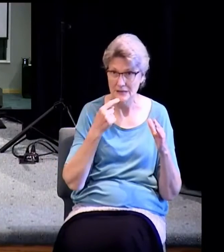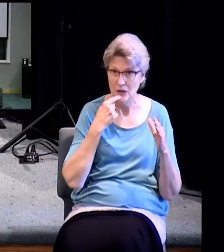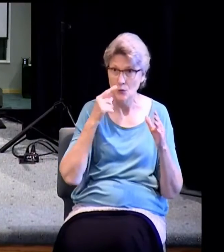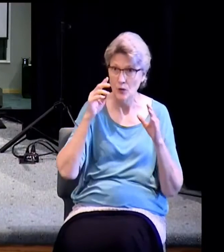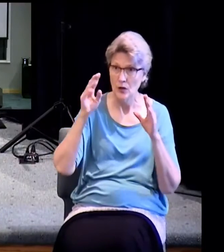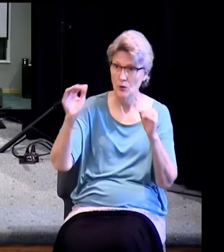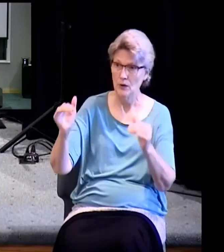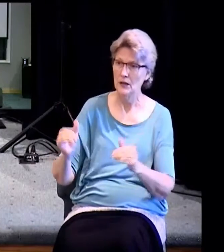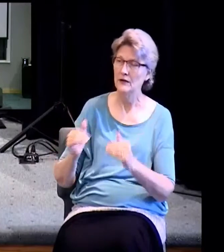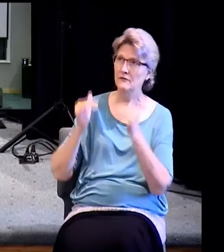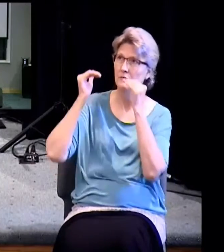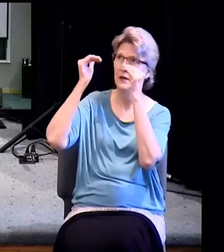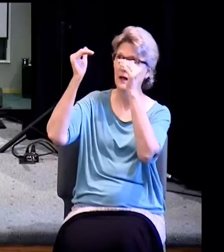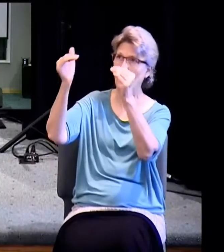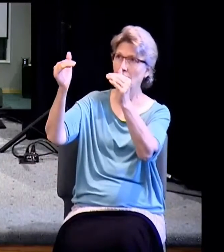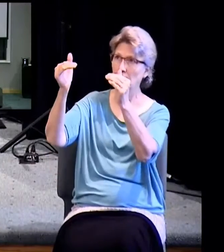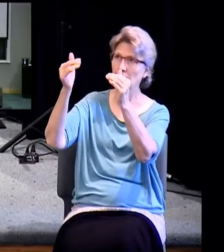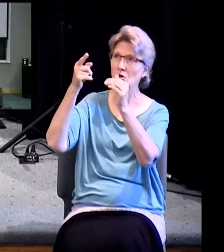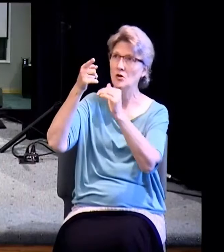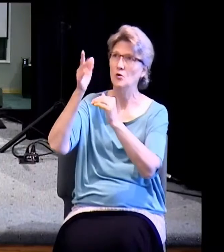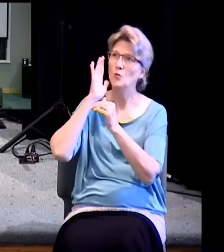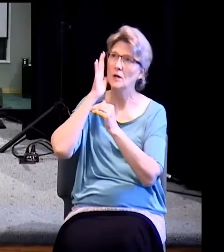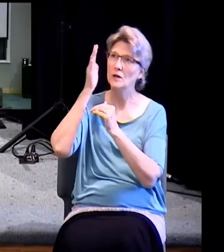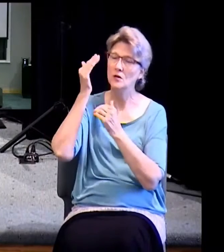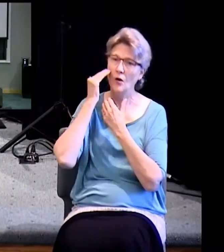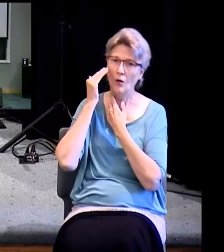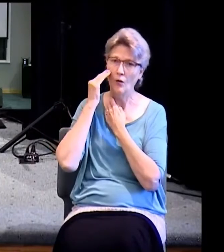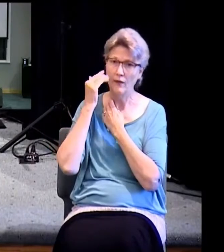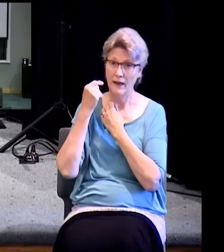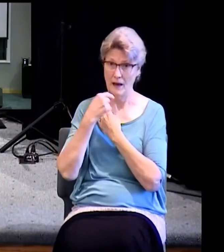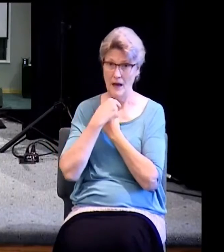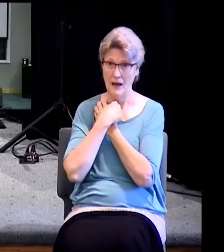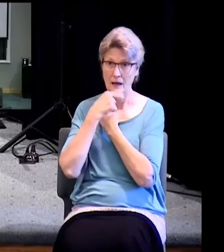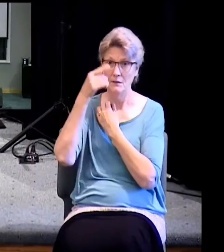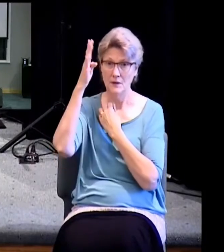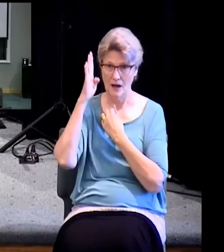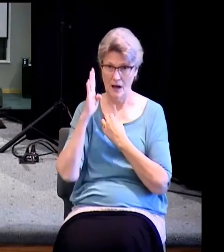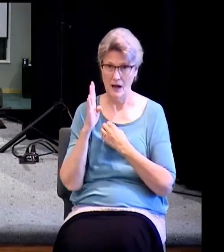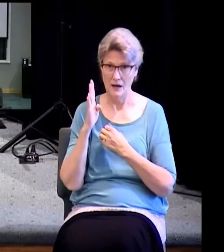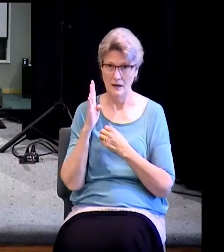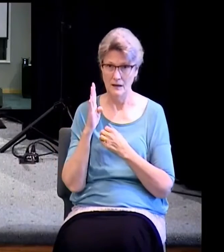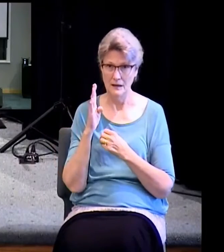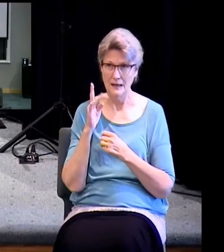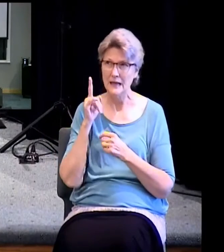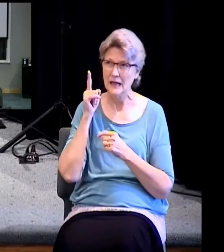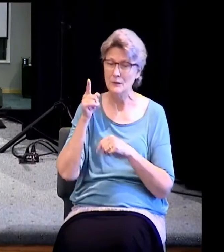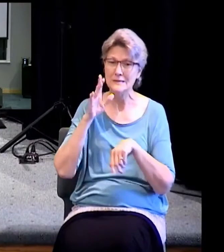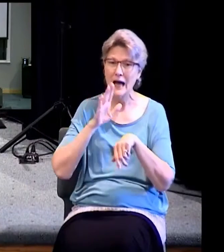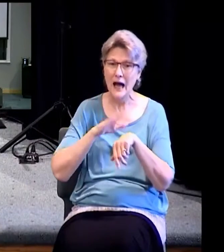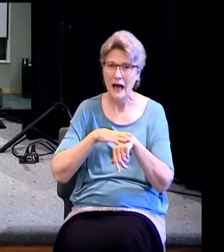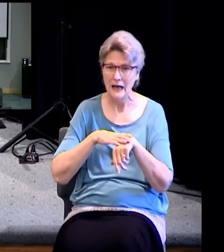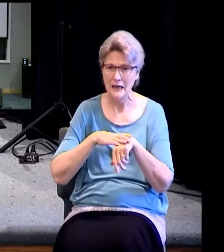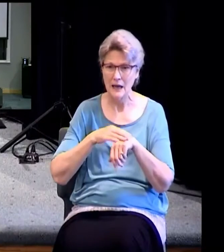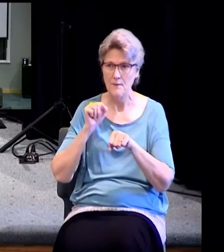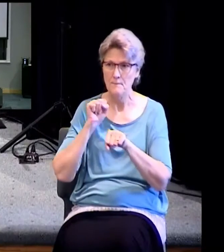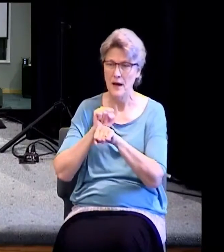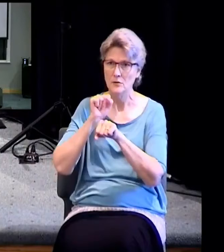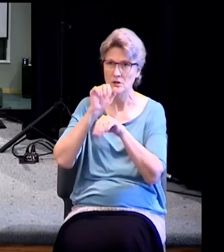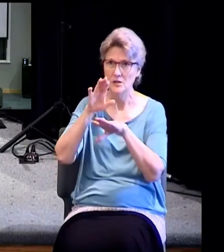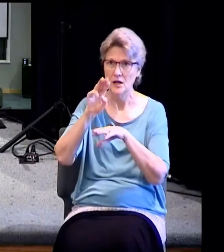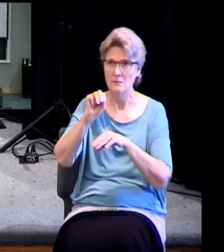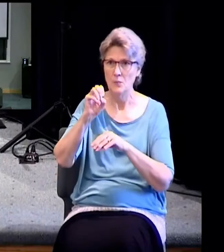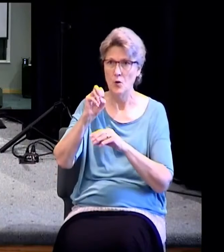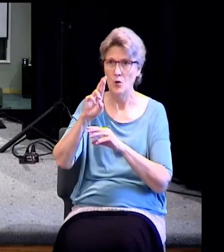lift me up, you will know that I am God. He was on Mount Moriah,